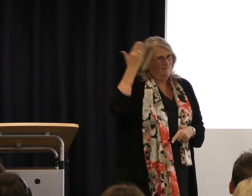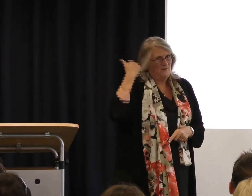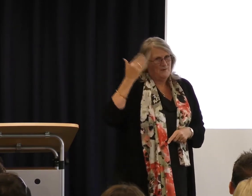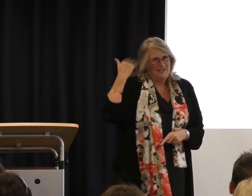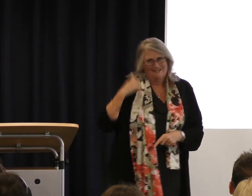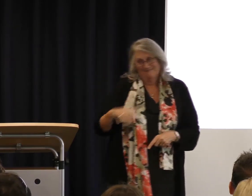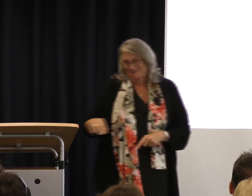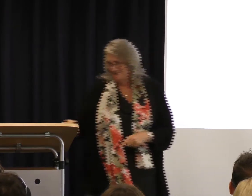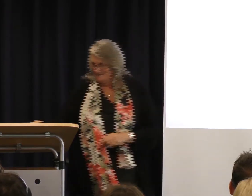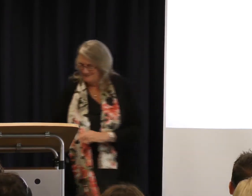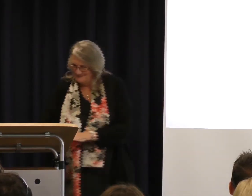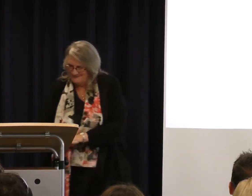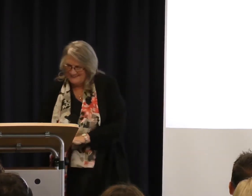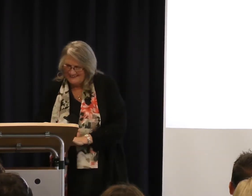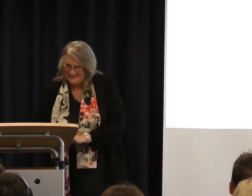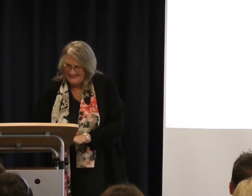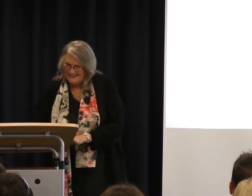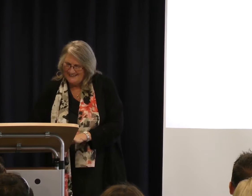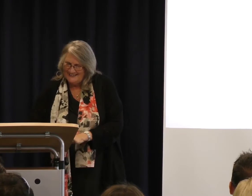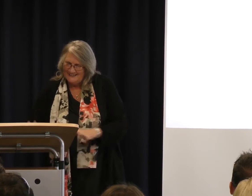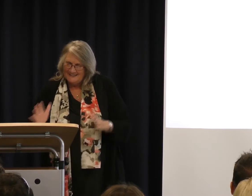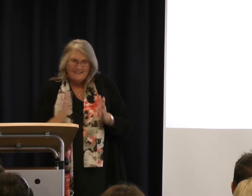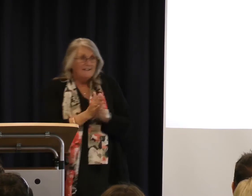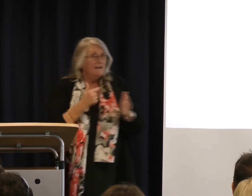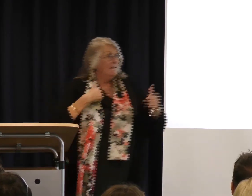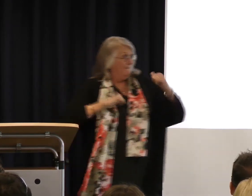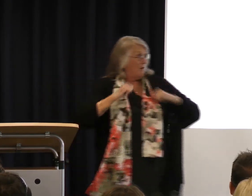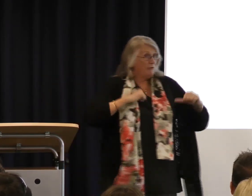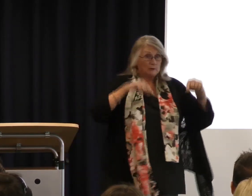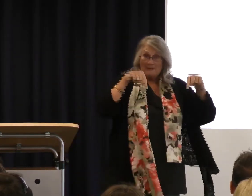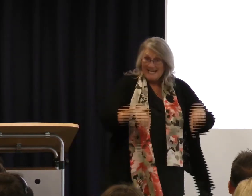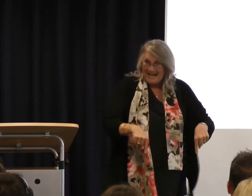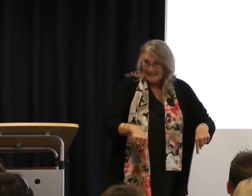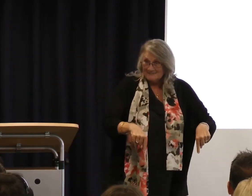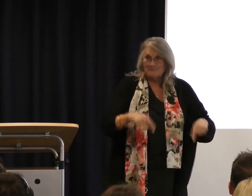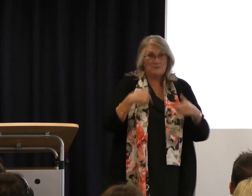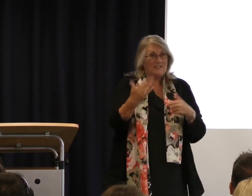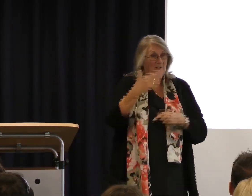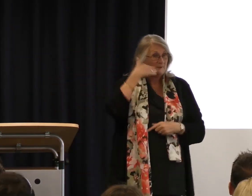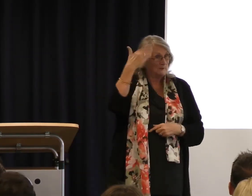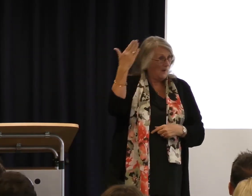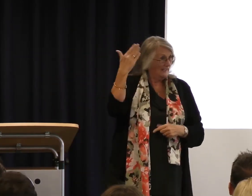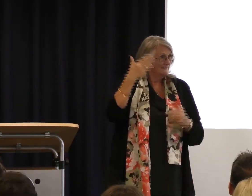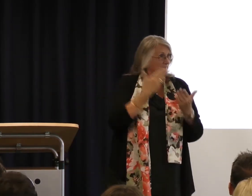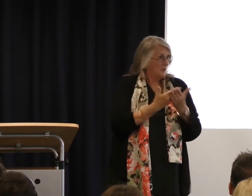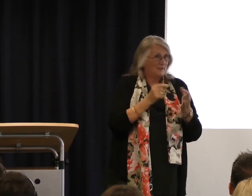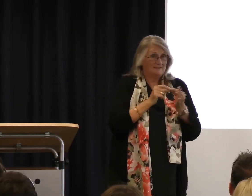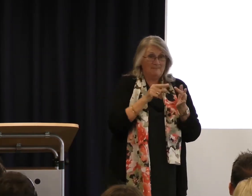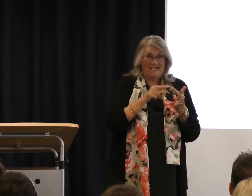if I refer to my notes, because my memory isn't quite like it was before. So I'm very proud to be here today to